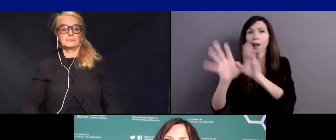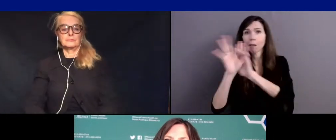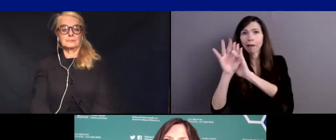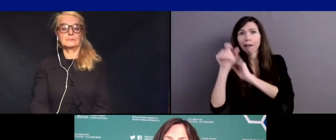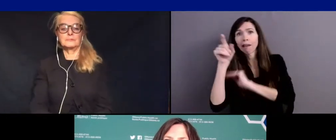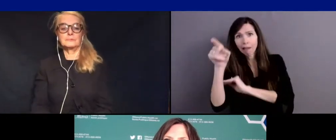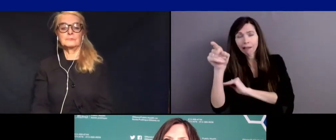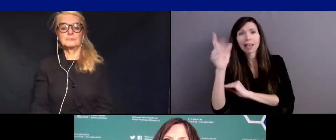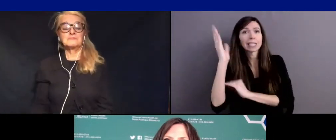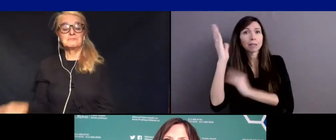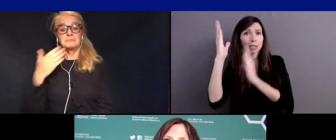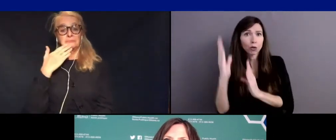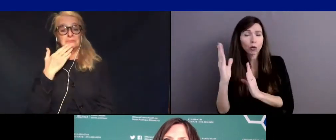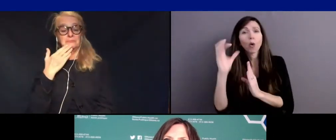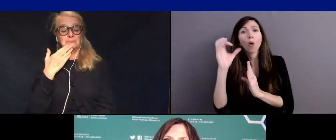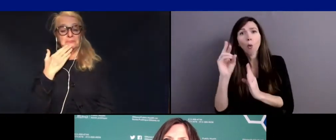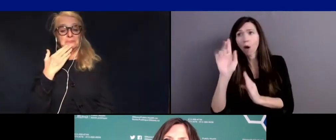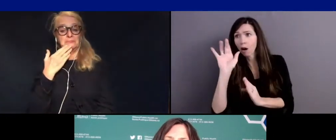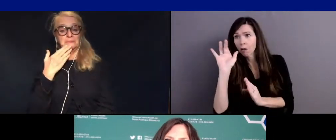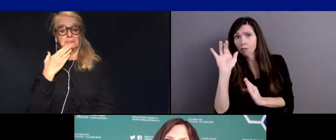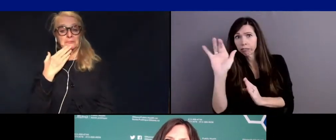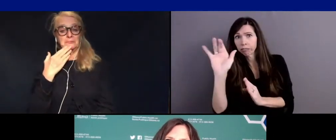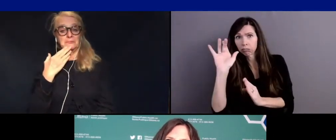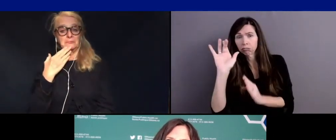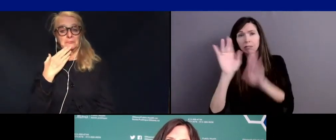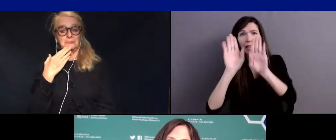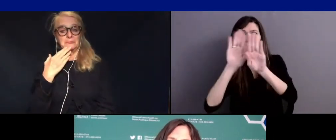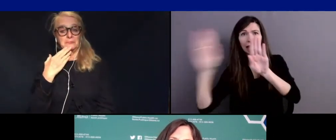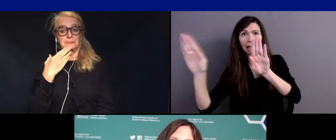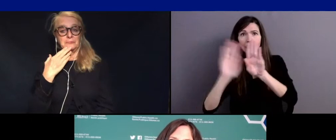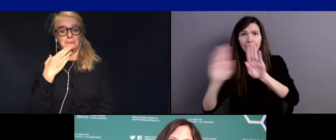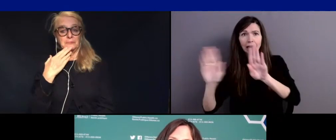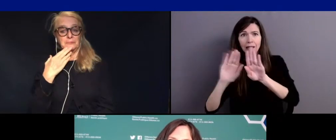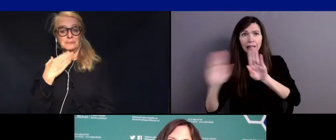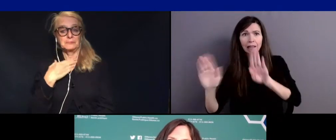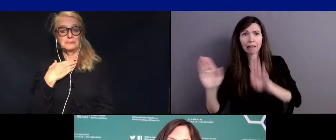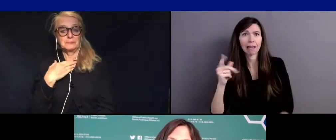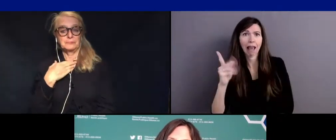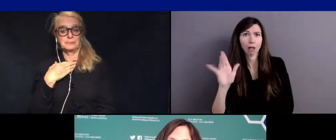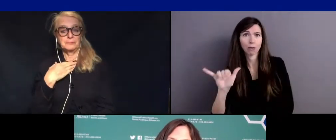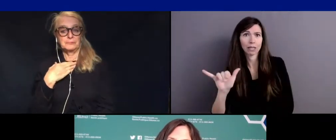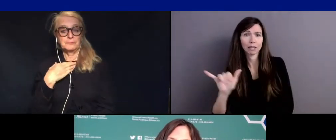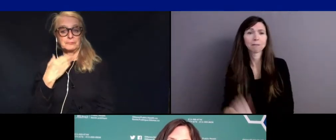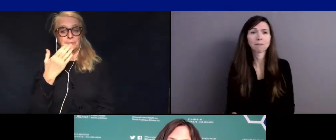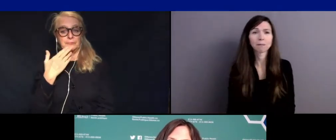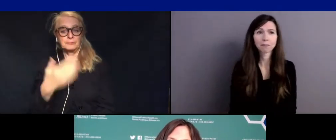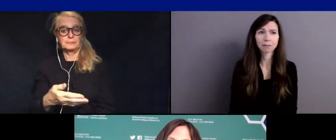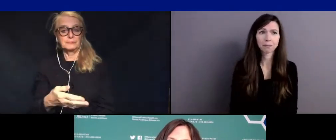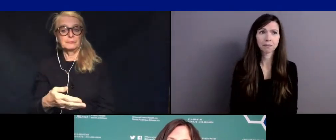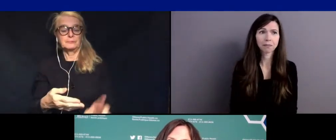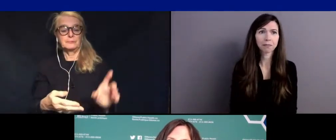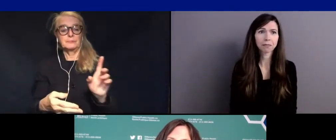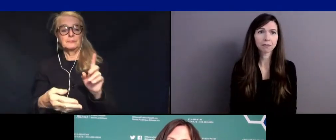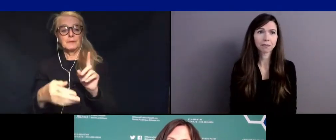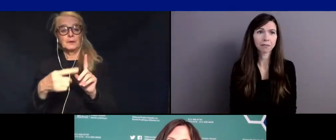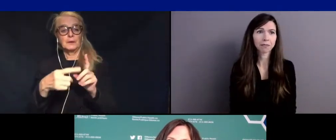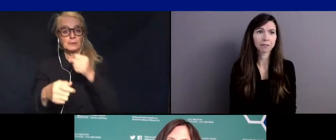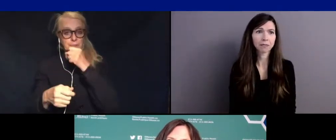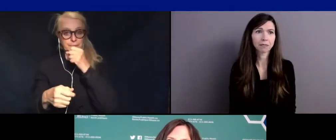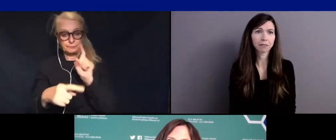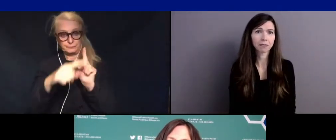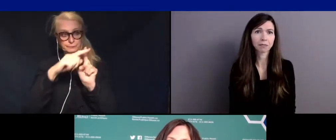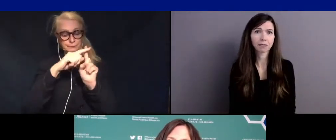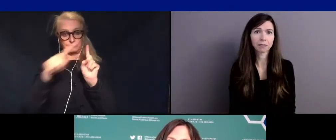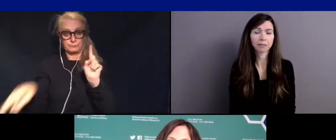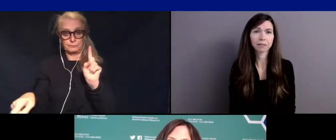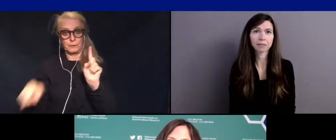right. Merci de bien vouloir désactiver votre microphone jusqu'à ce que je vous invite à poser votre question. Veuillez changer votre écran en mode speaker en anglais pour pouvoir mieux voir